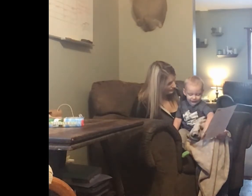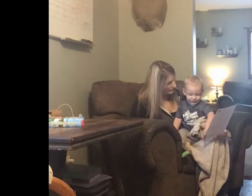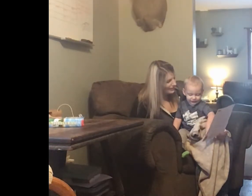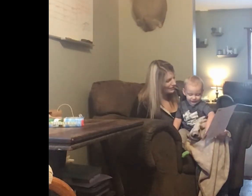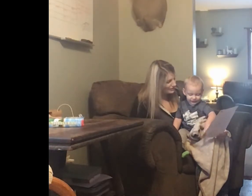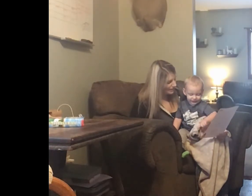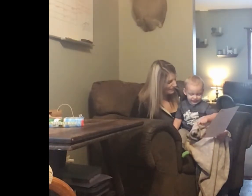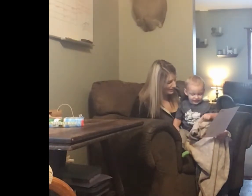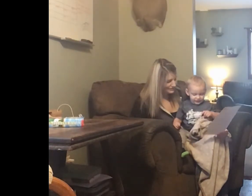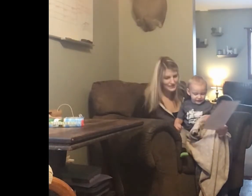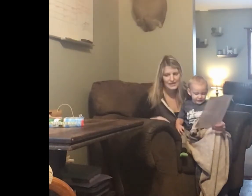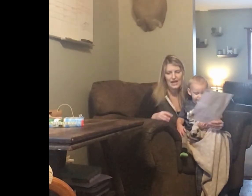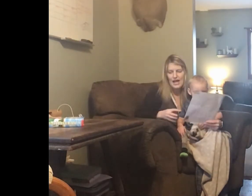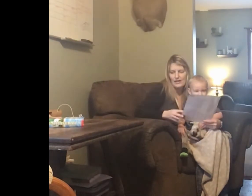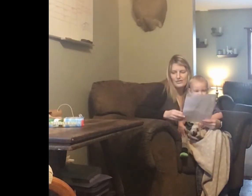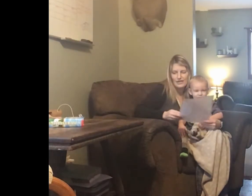There's Hopkins. How do you sign food?